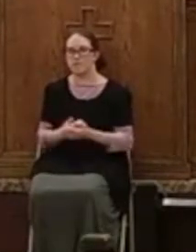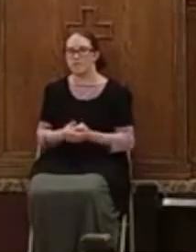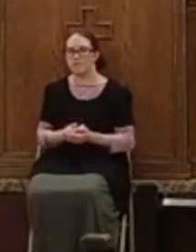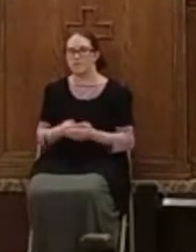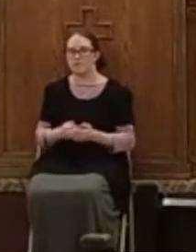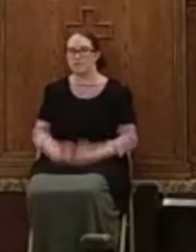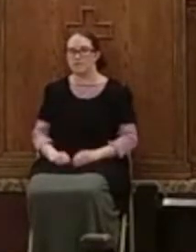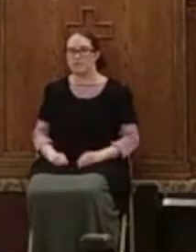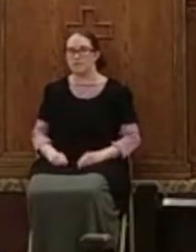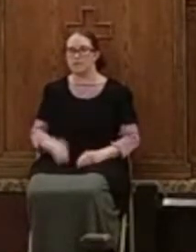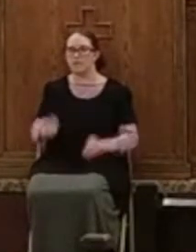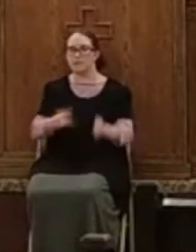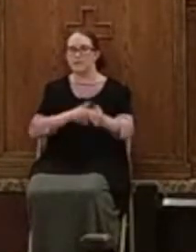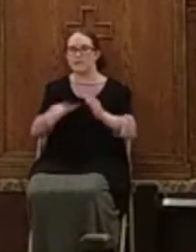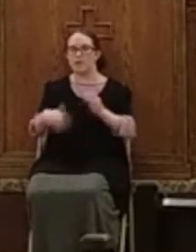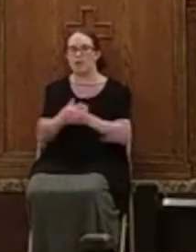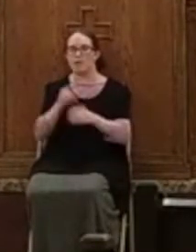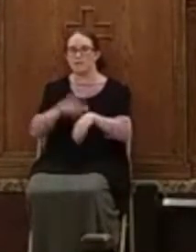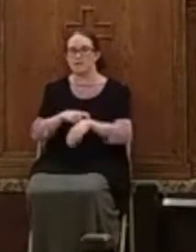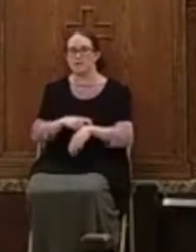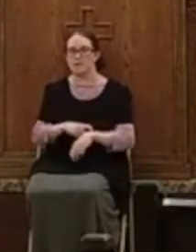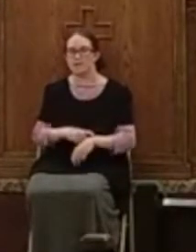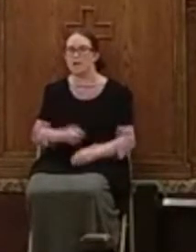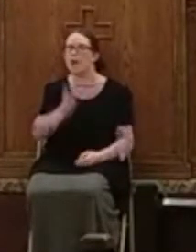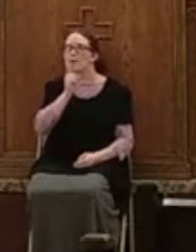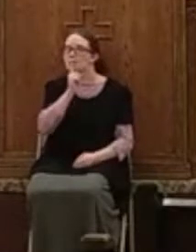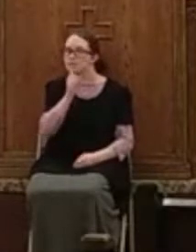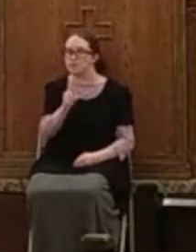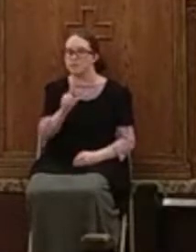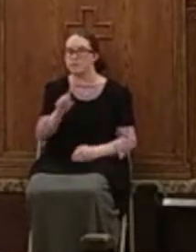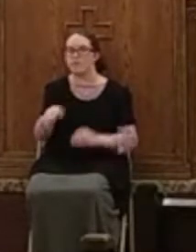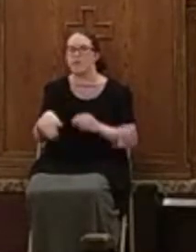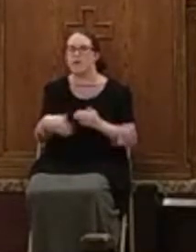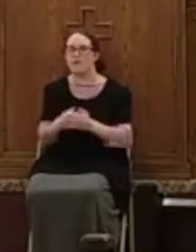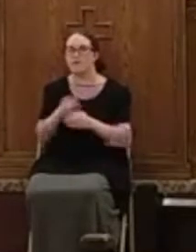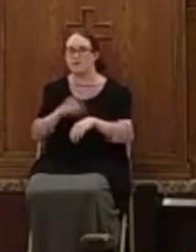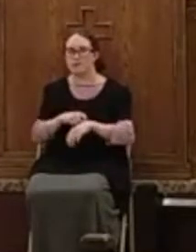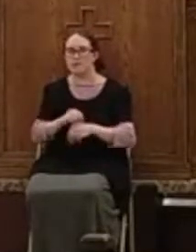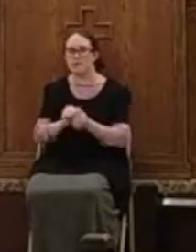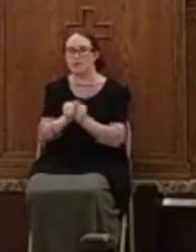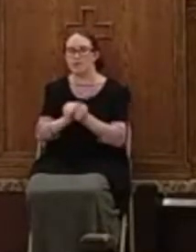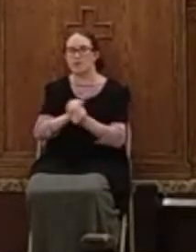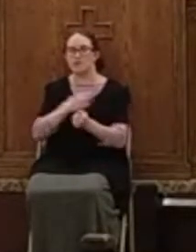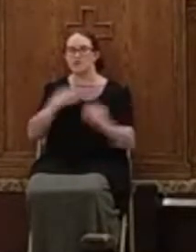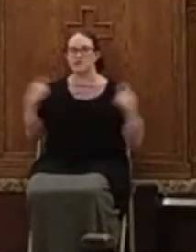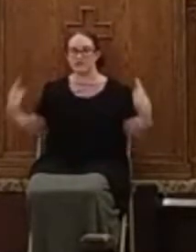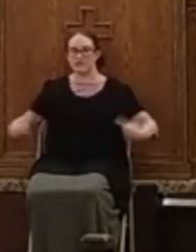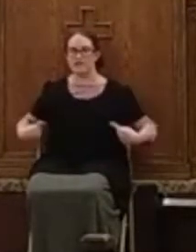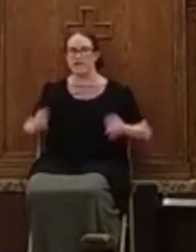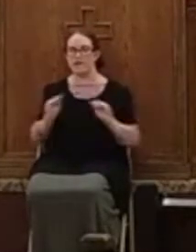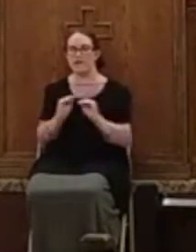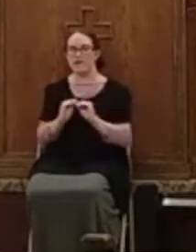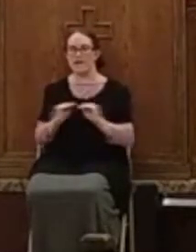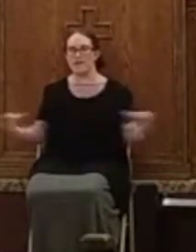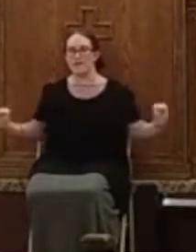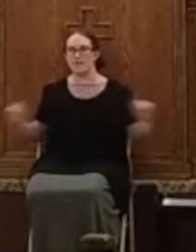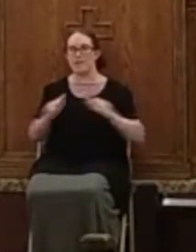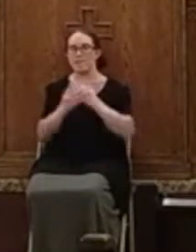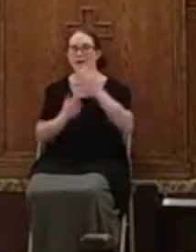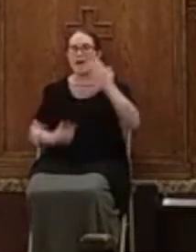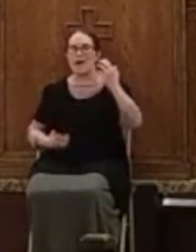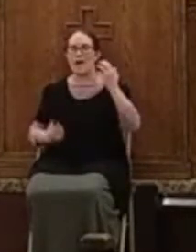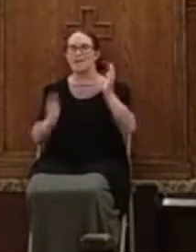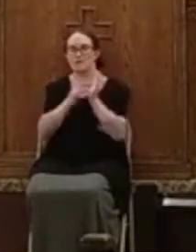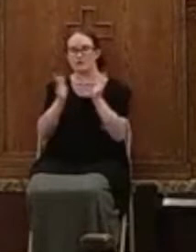Yes, sir. That's right. Amen. I said we sing it all the time and we mean it every time. Yes, sir. What can wash away my sins? Nothing but